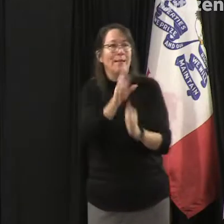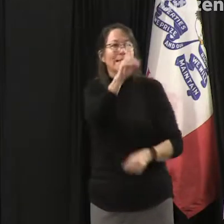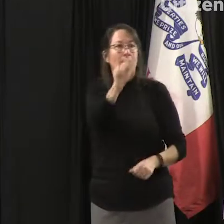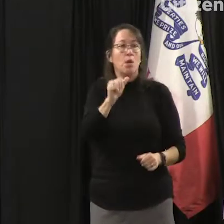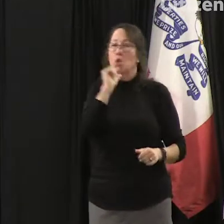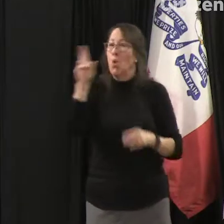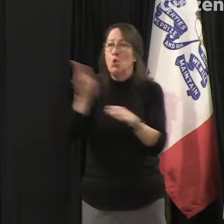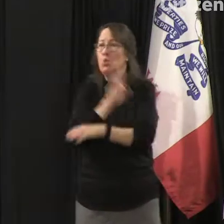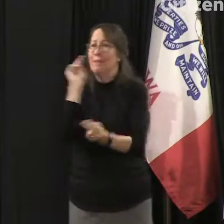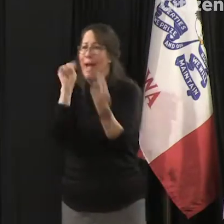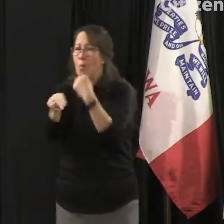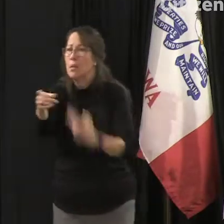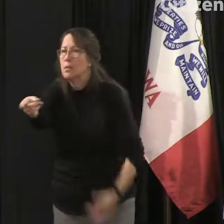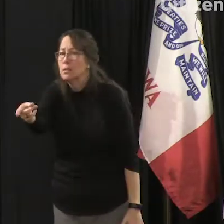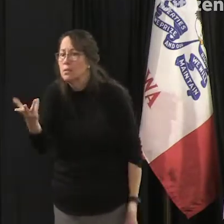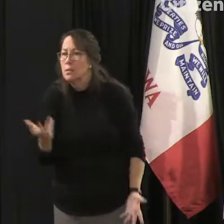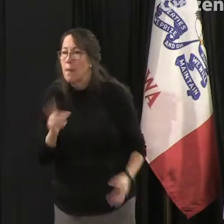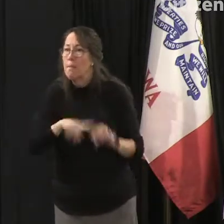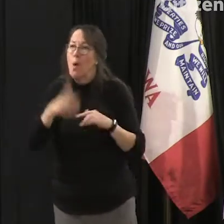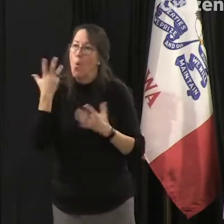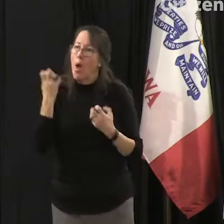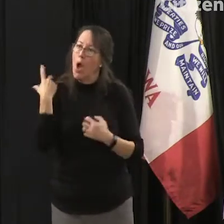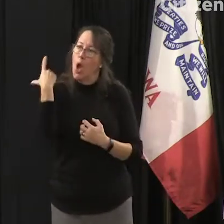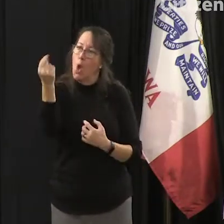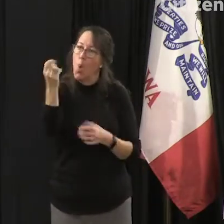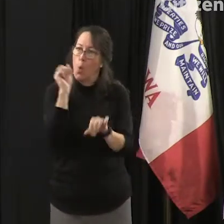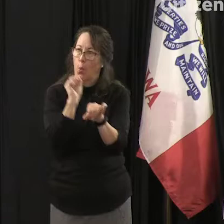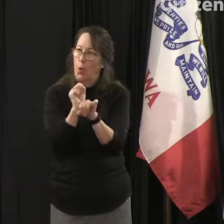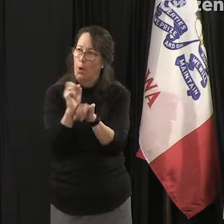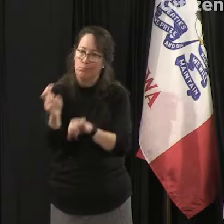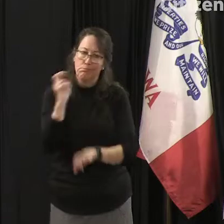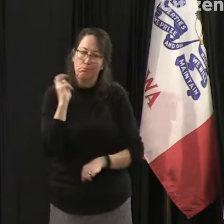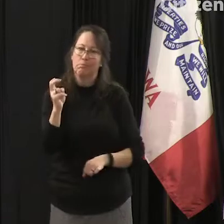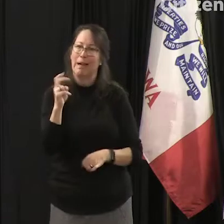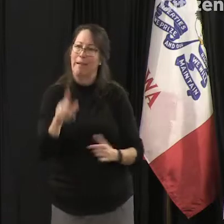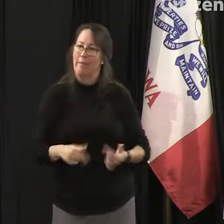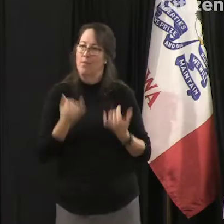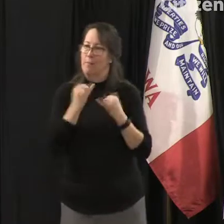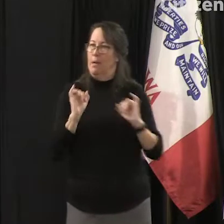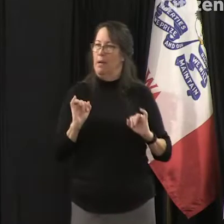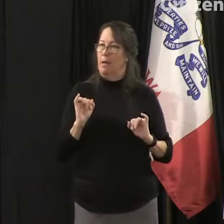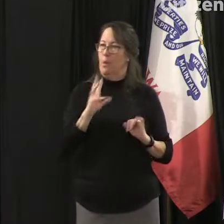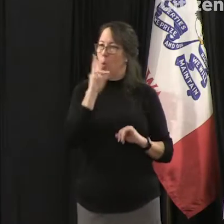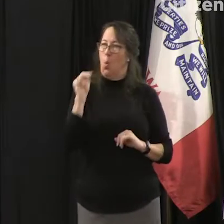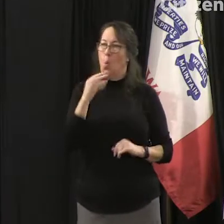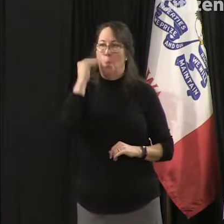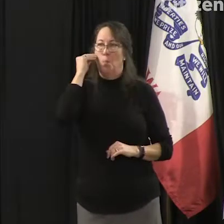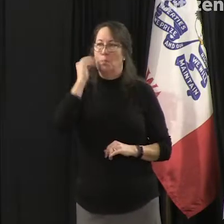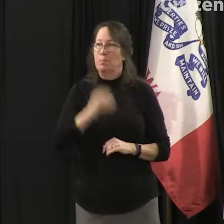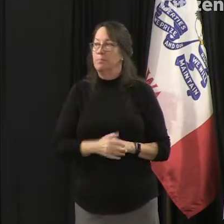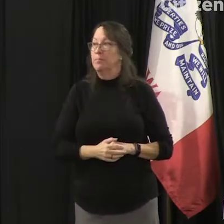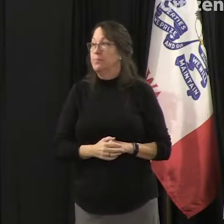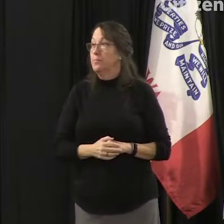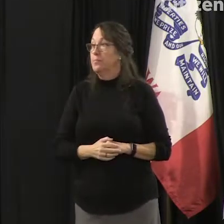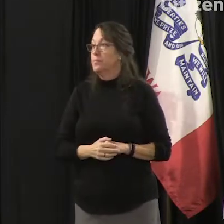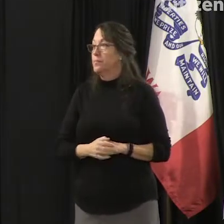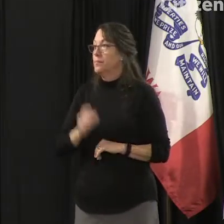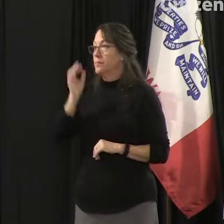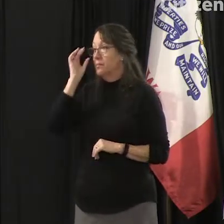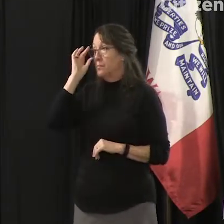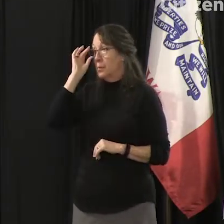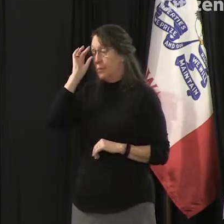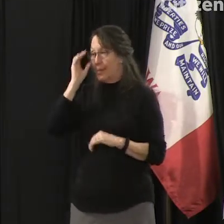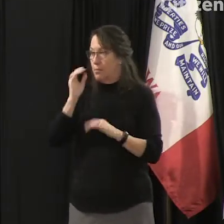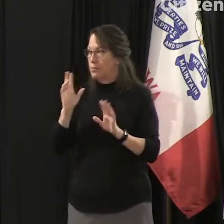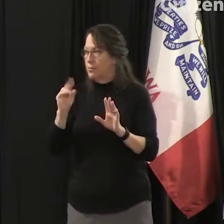disabilities who don't use the highways but need to get to work and back and live independently in their own homes. The last